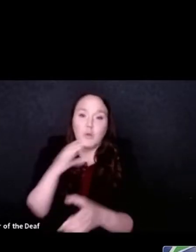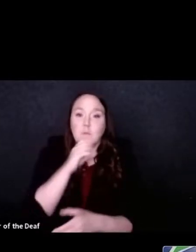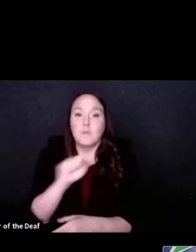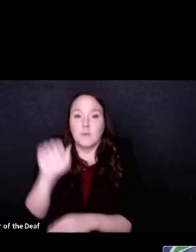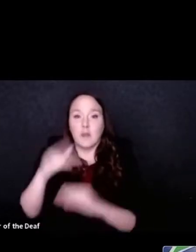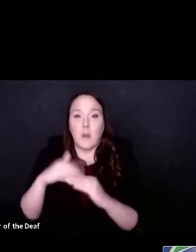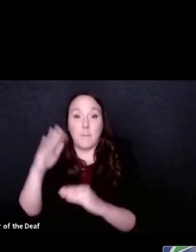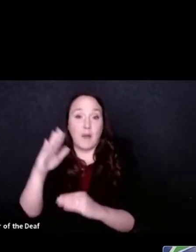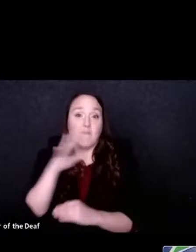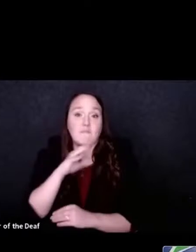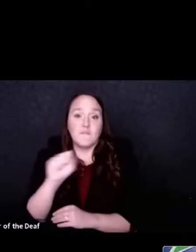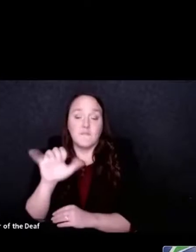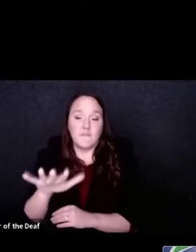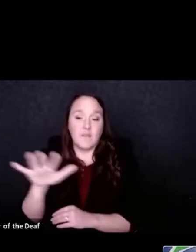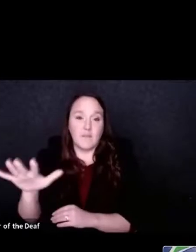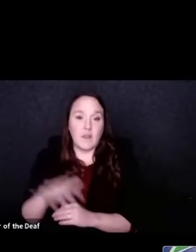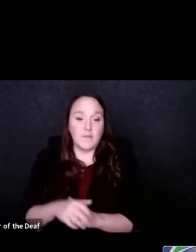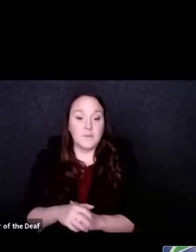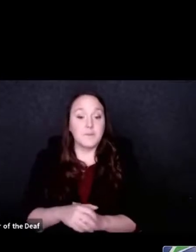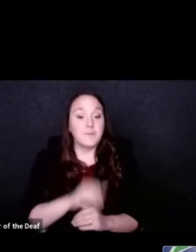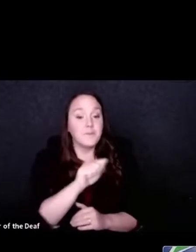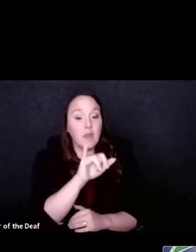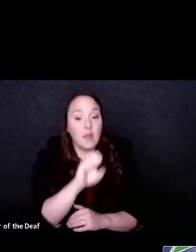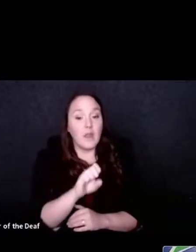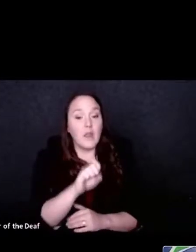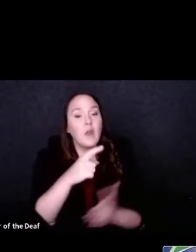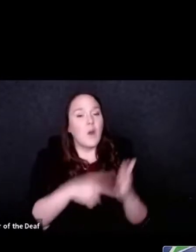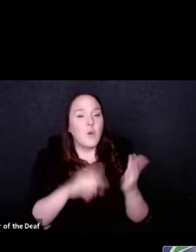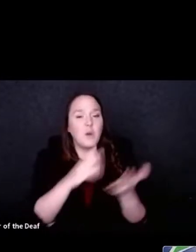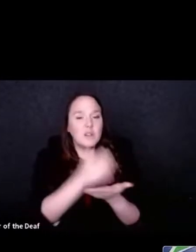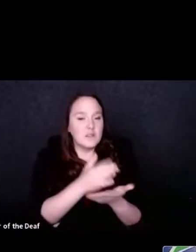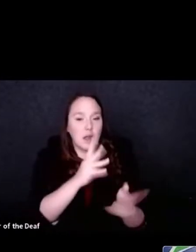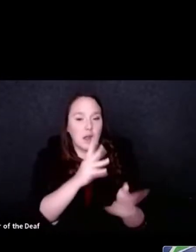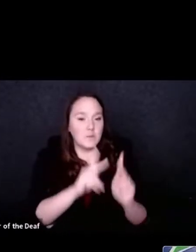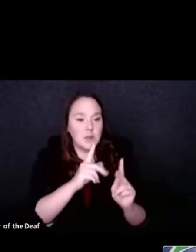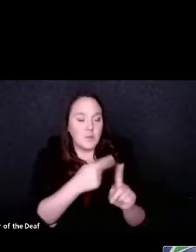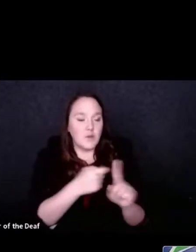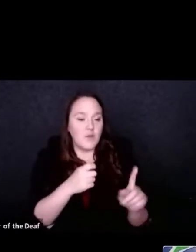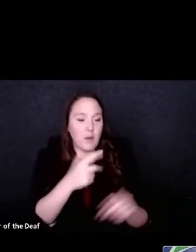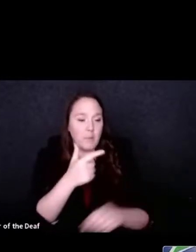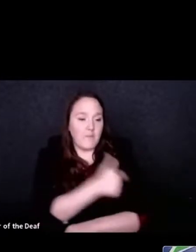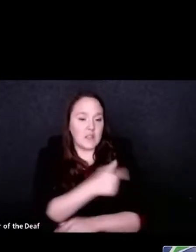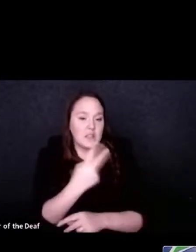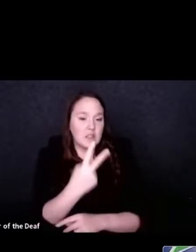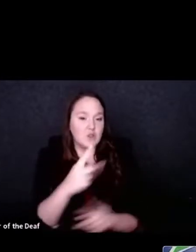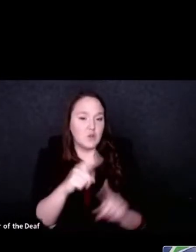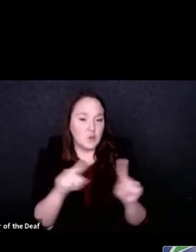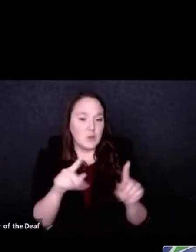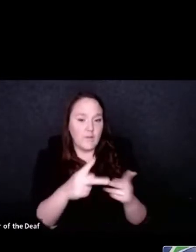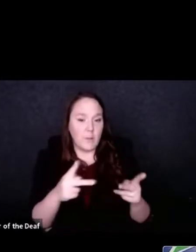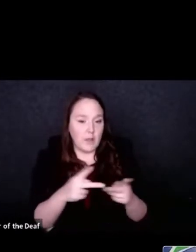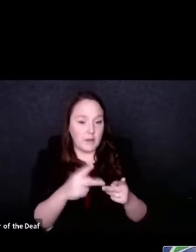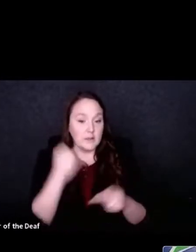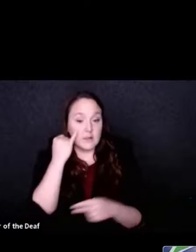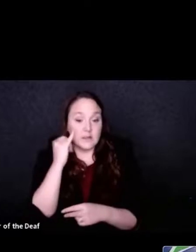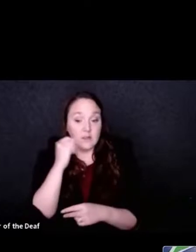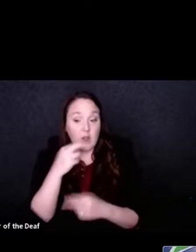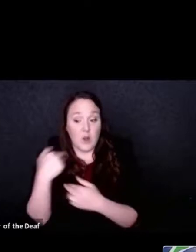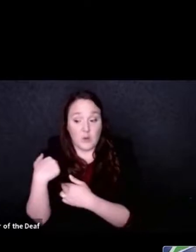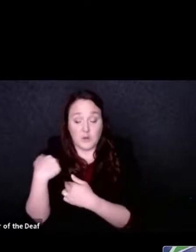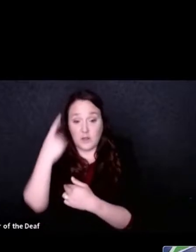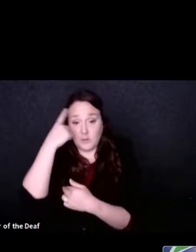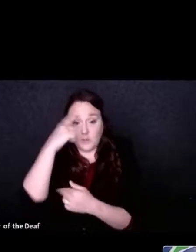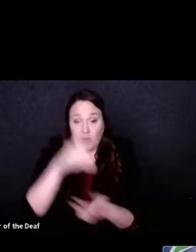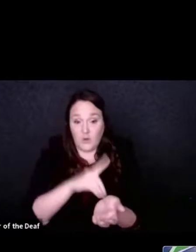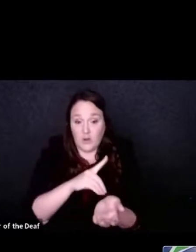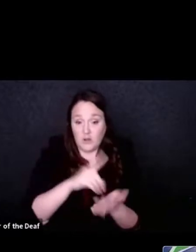though. And then Allie, what is stopping people from being vaccinated at 2 places? Is it the responsibility of the provider to